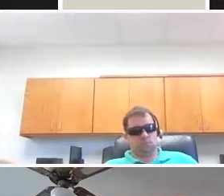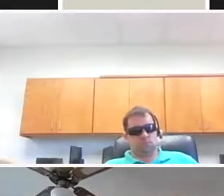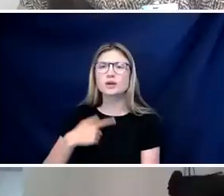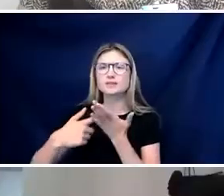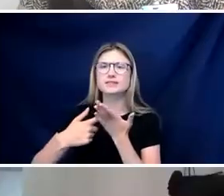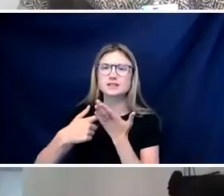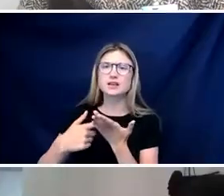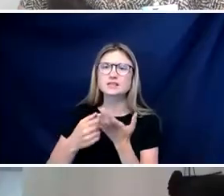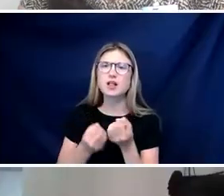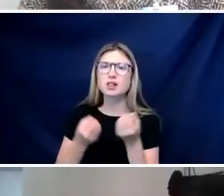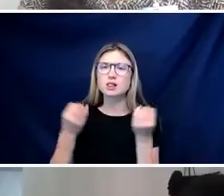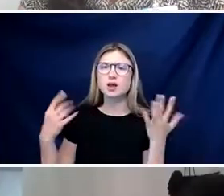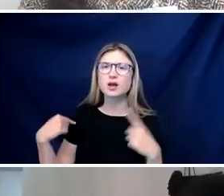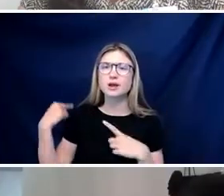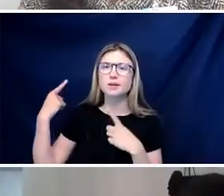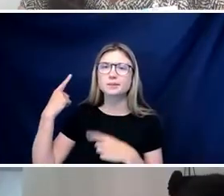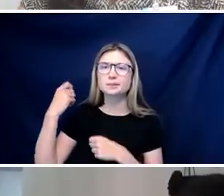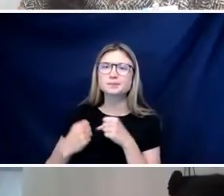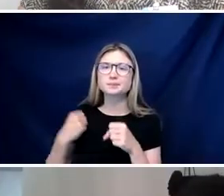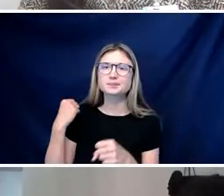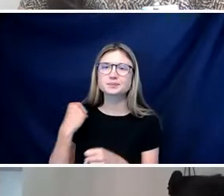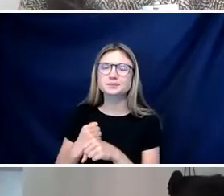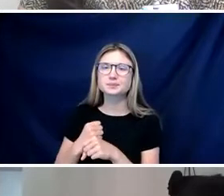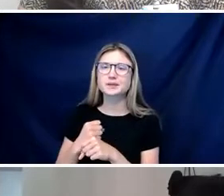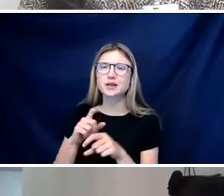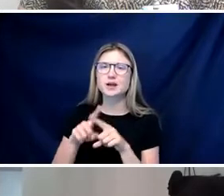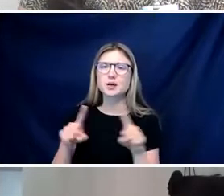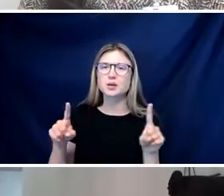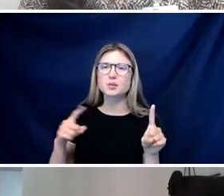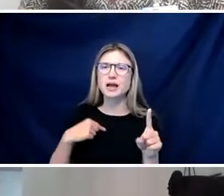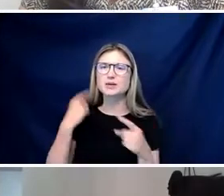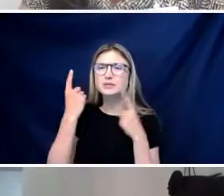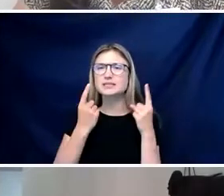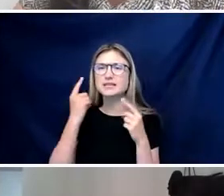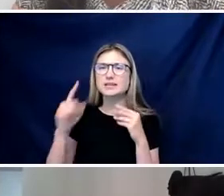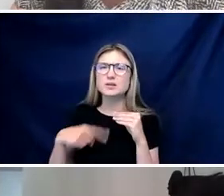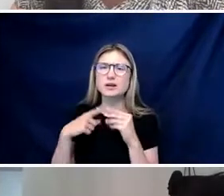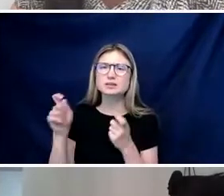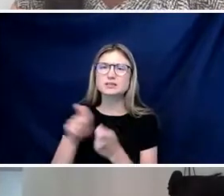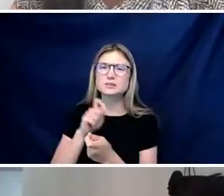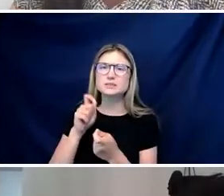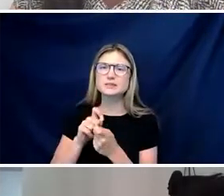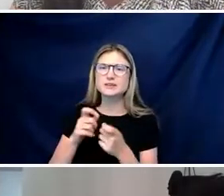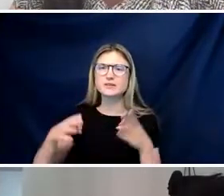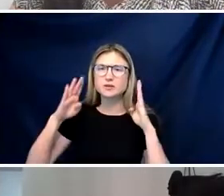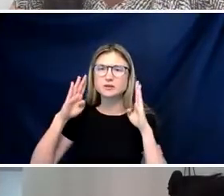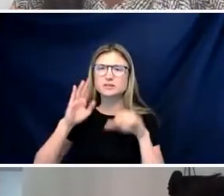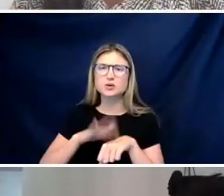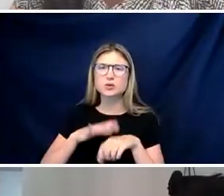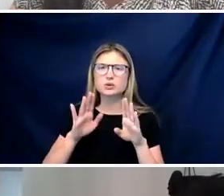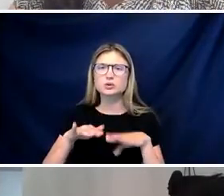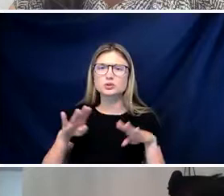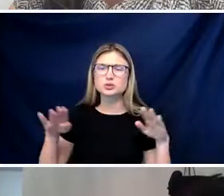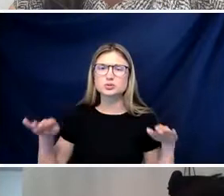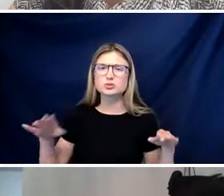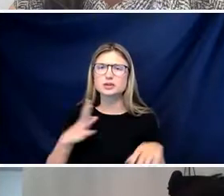over the last year, but I was thinking about specifically focusing on children and